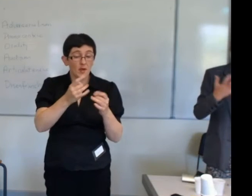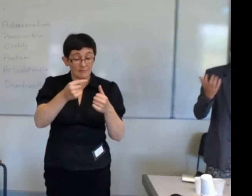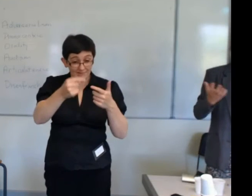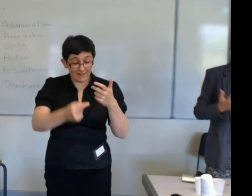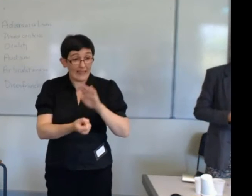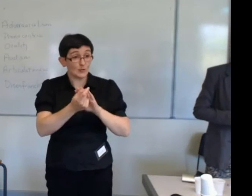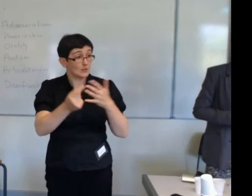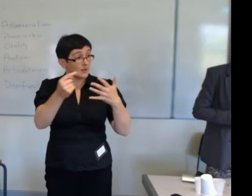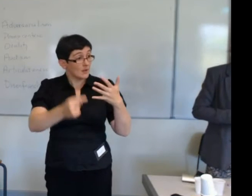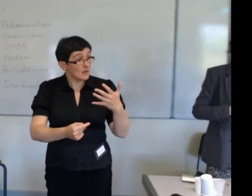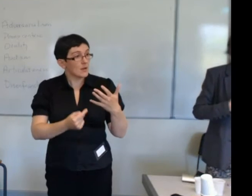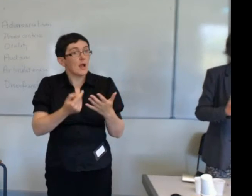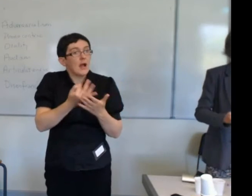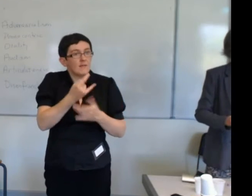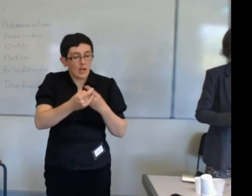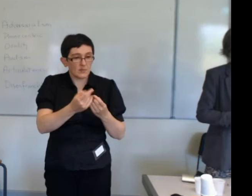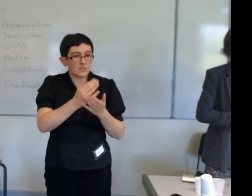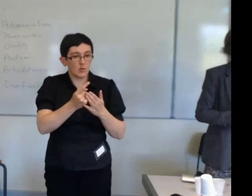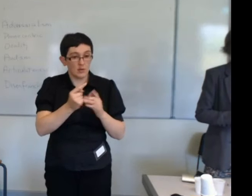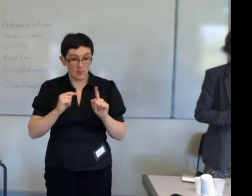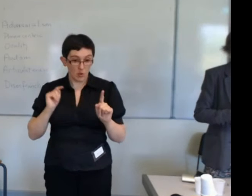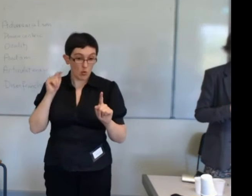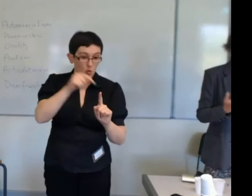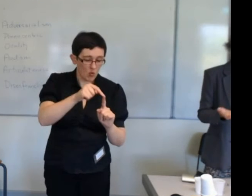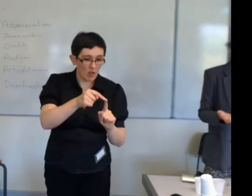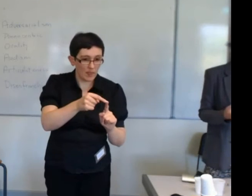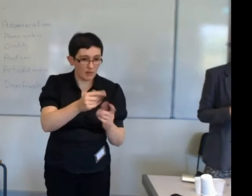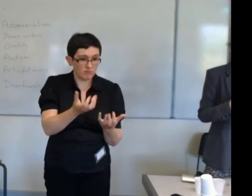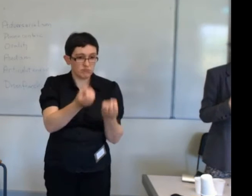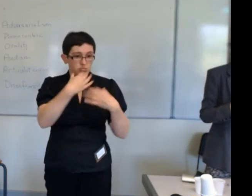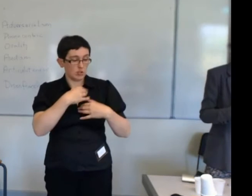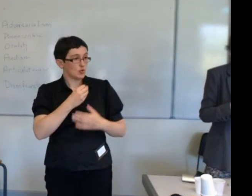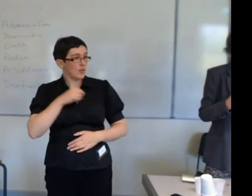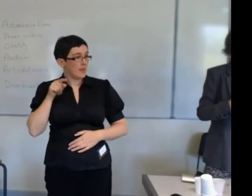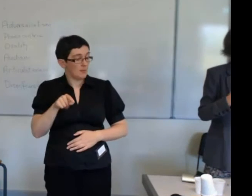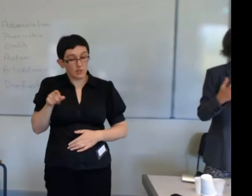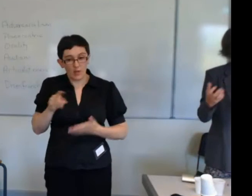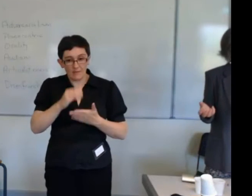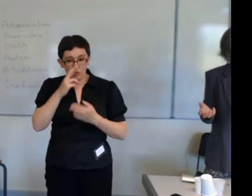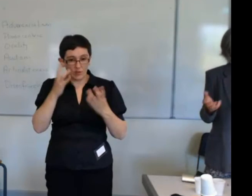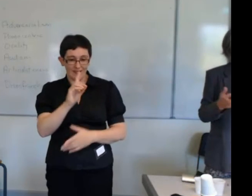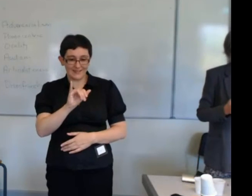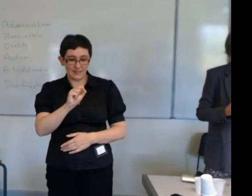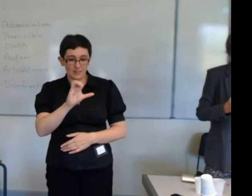very often there's disclosures. The person who goes out from women's aid needs to be able to handle a disclosure appropriately to talk to somebody,